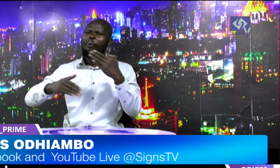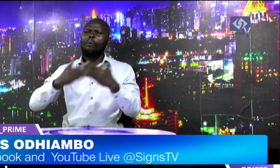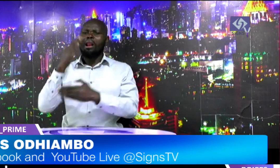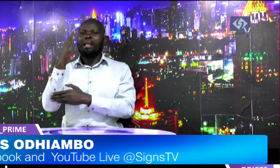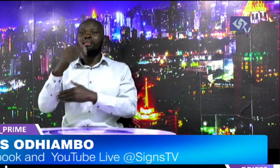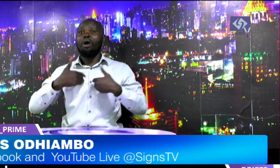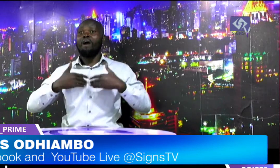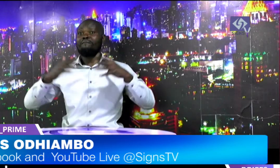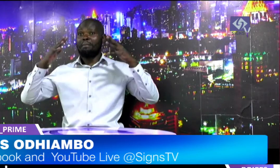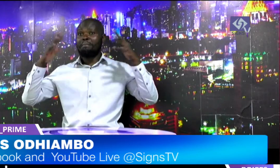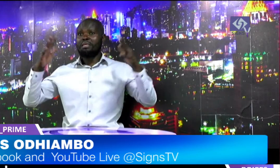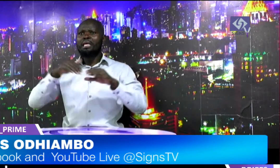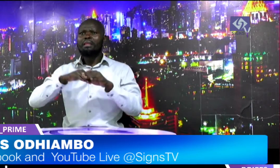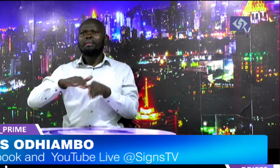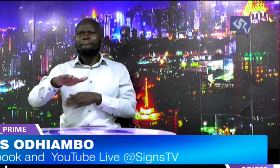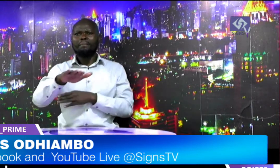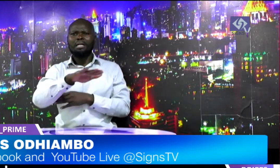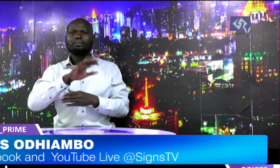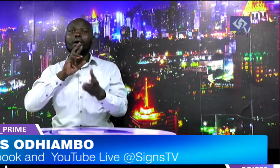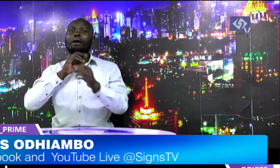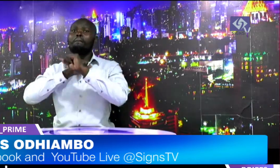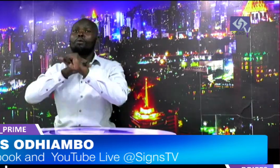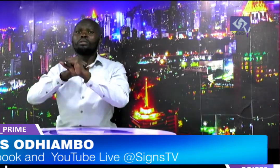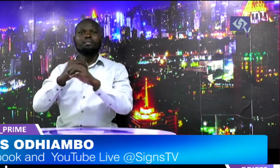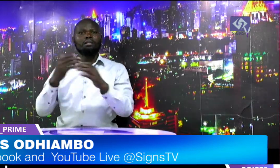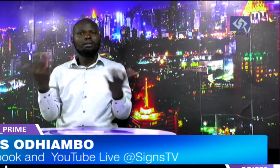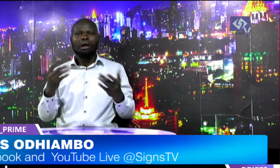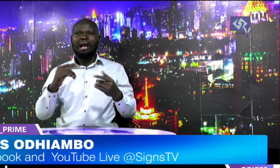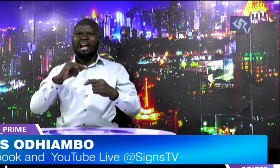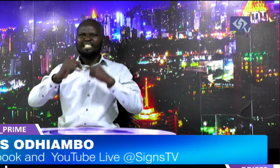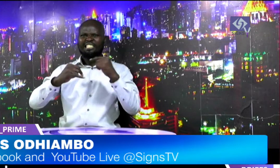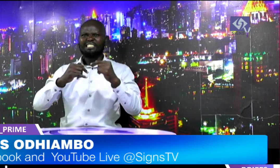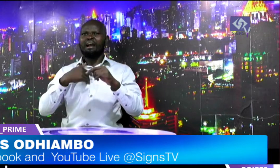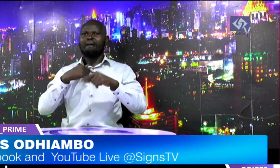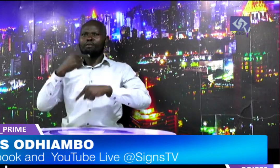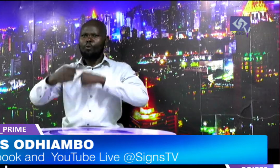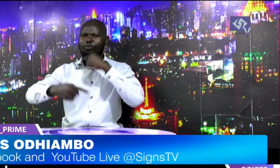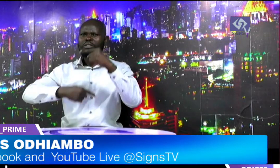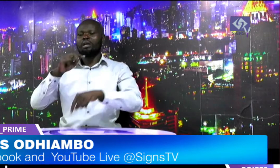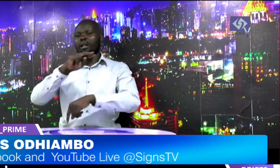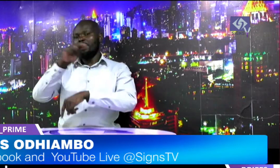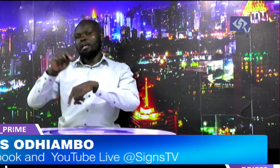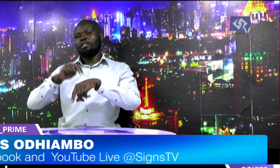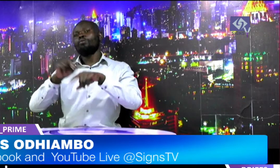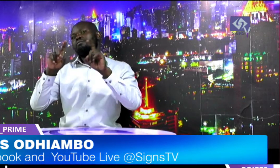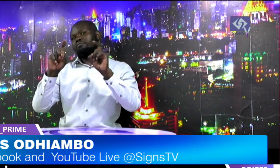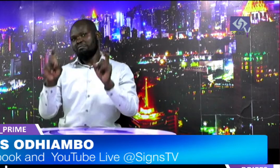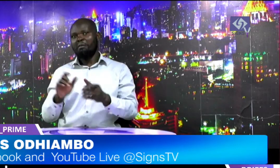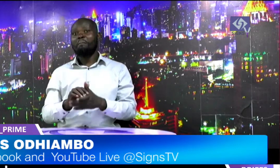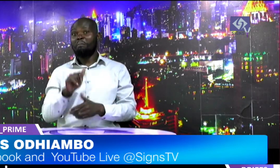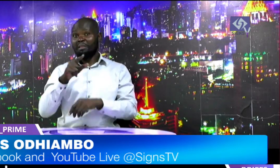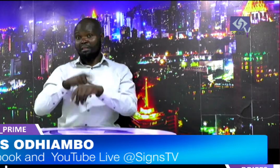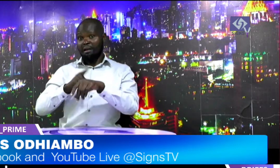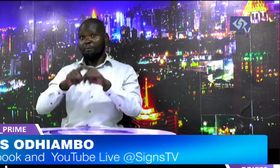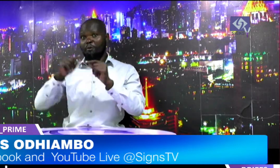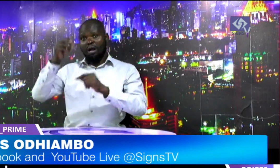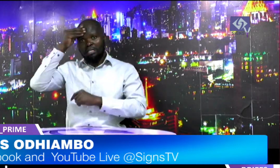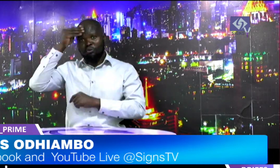The government announced all measures have been put in place to protect the integrity of the ongoing national